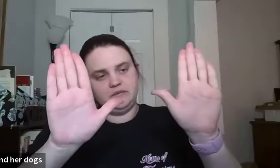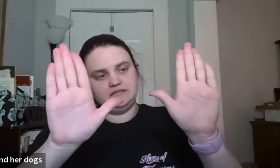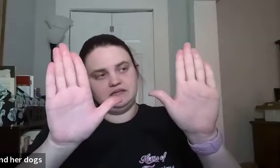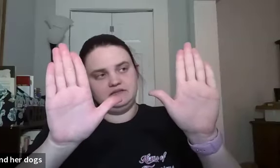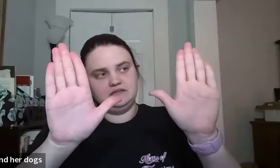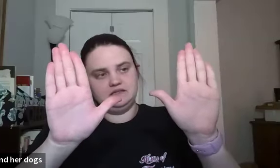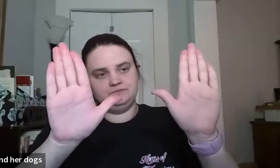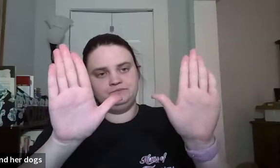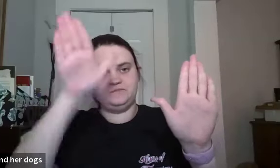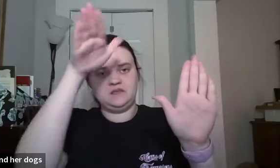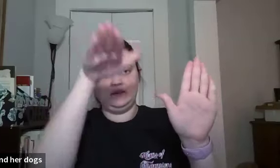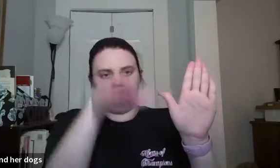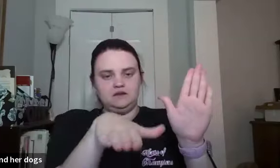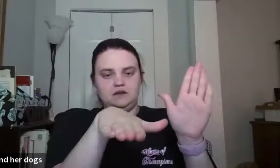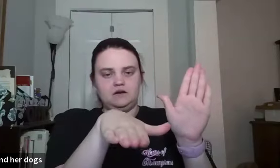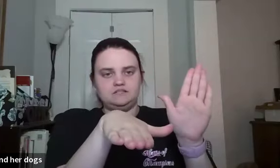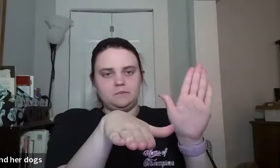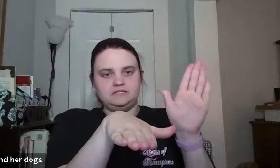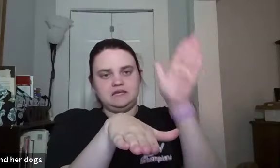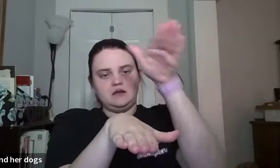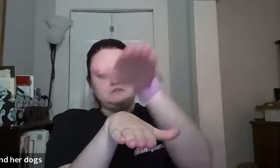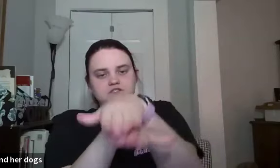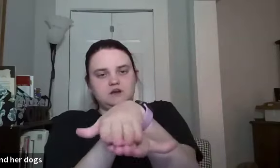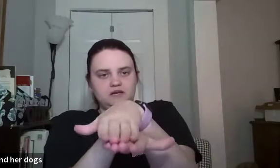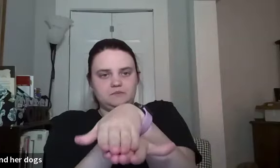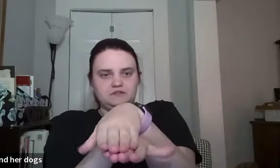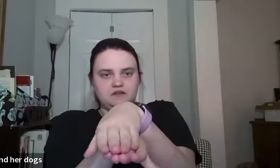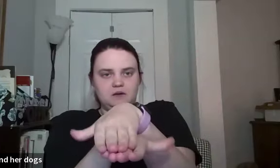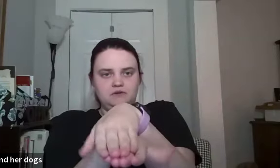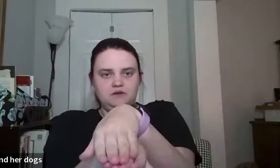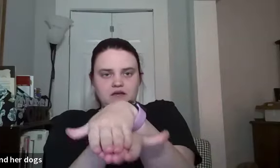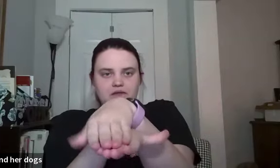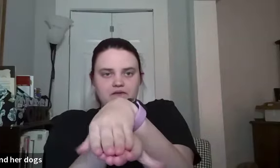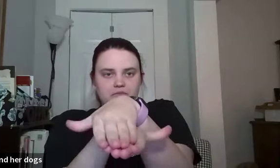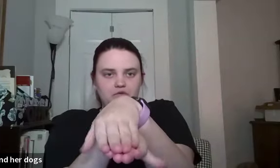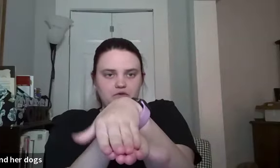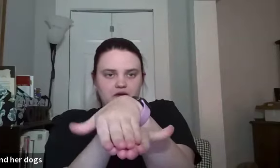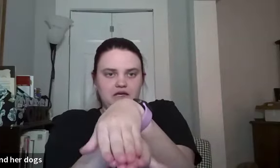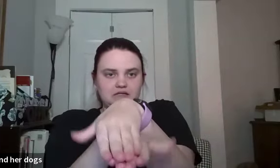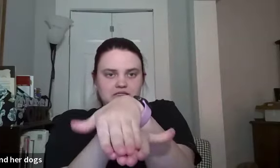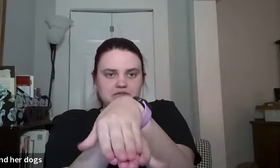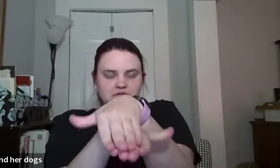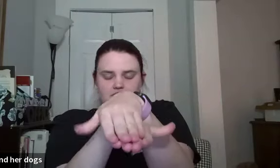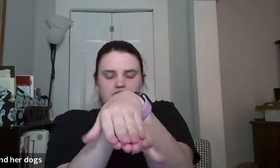placed like this. Non-dominant's down, dominant comes on top, and then they move their hands, their